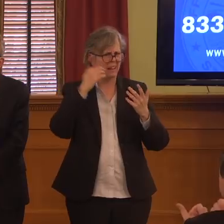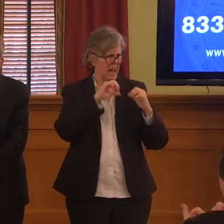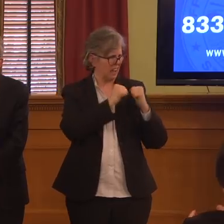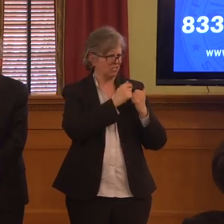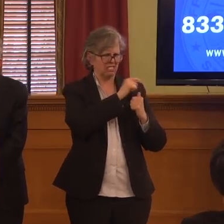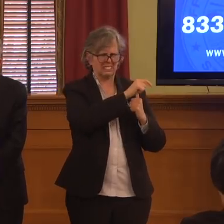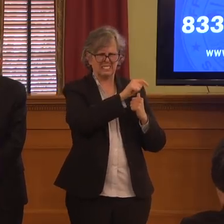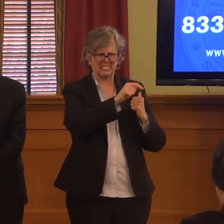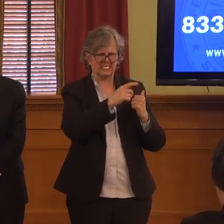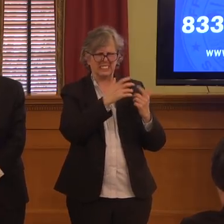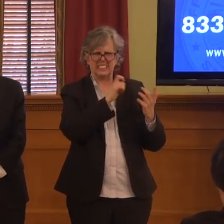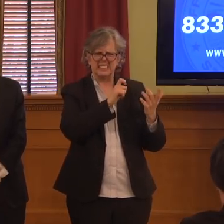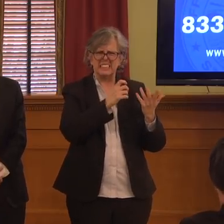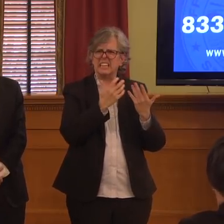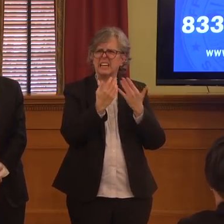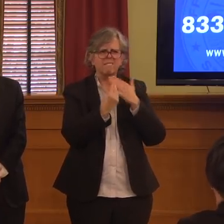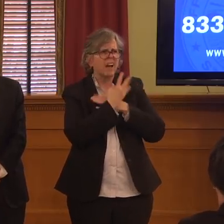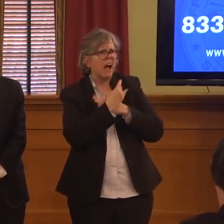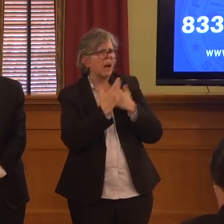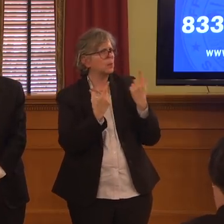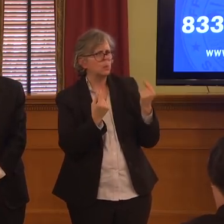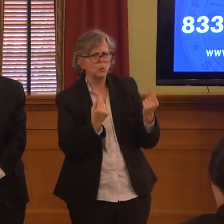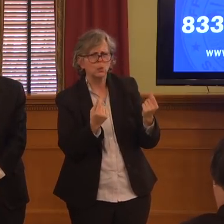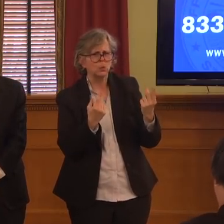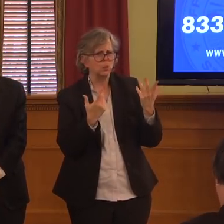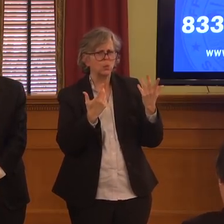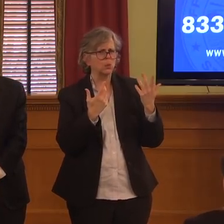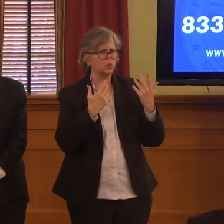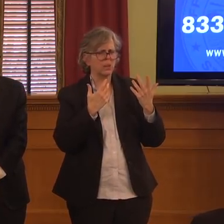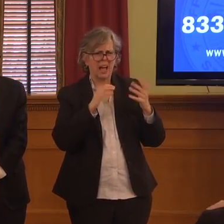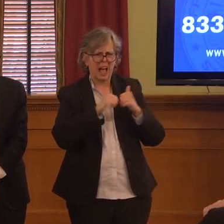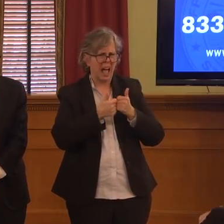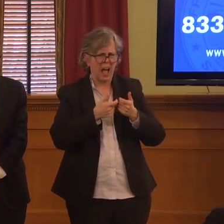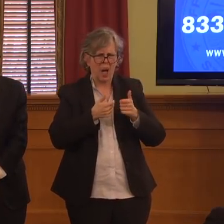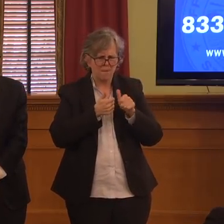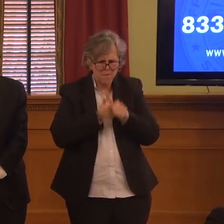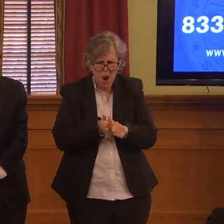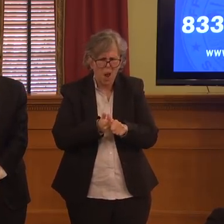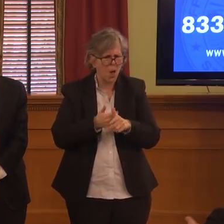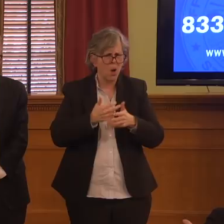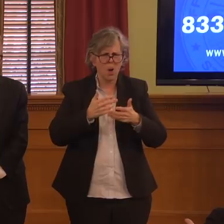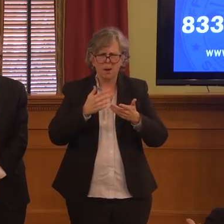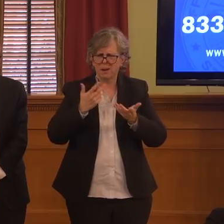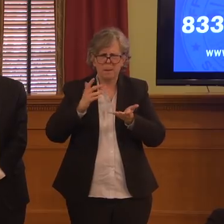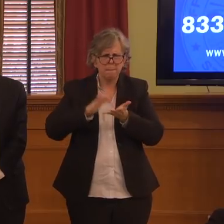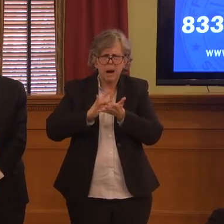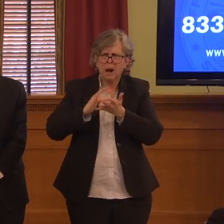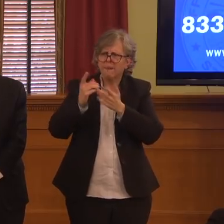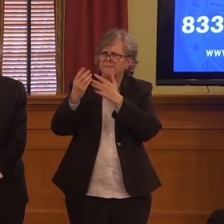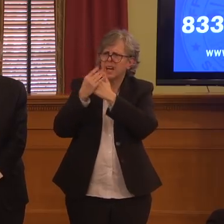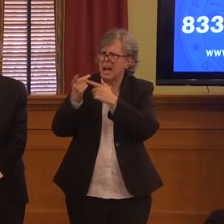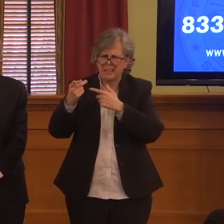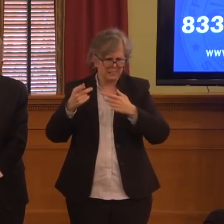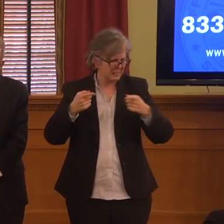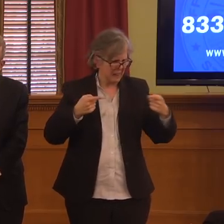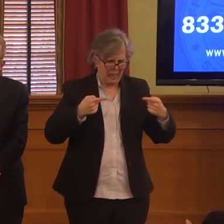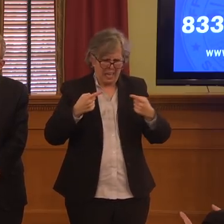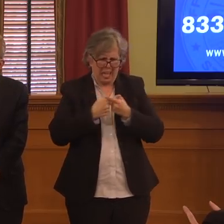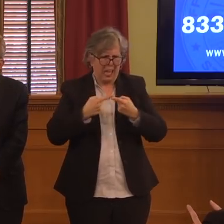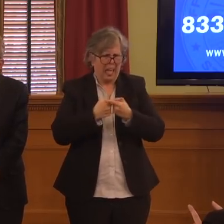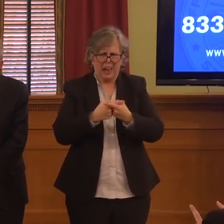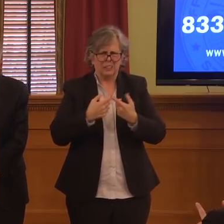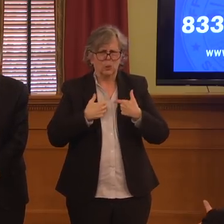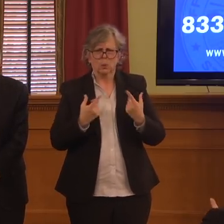latitude, consistent with the medical advice that we are receiving. Similarly, we are asking our state